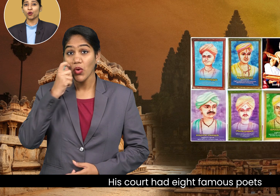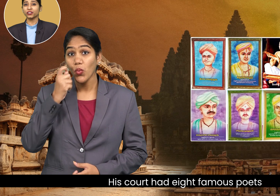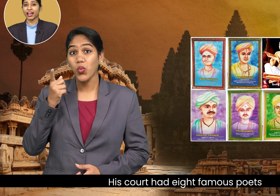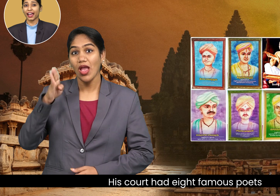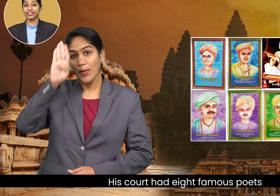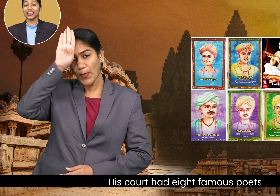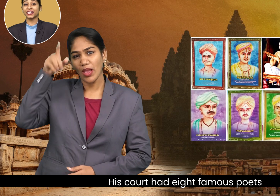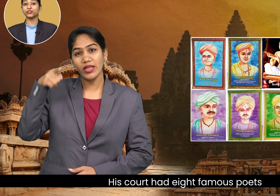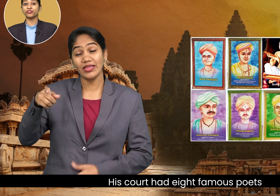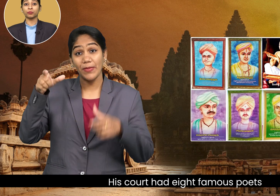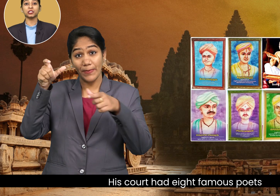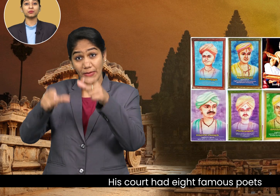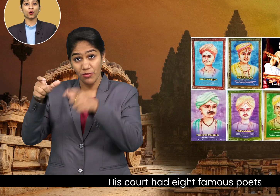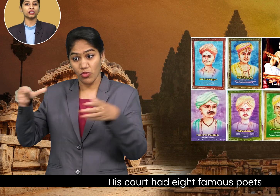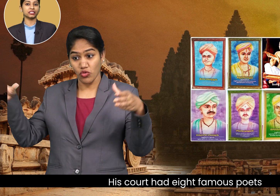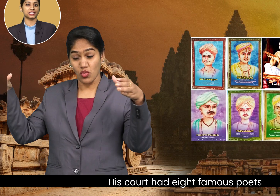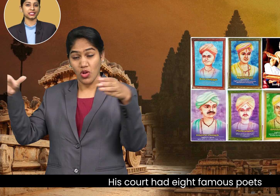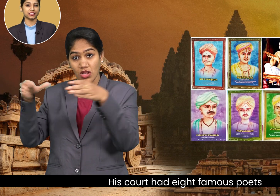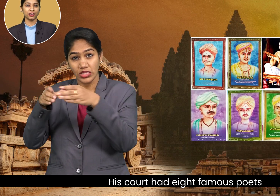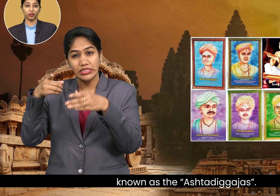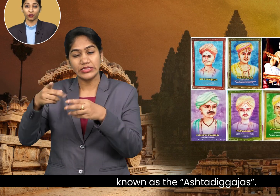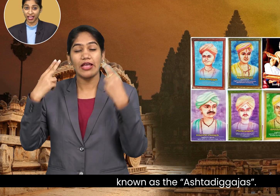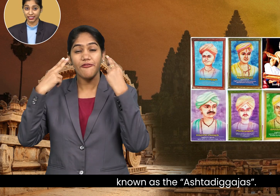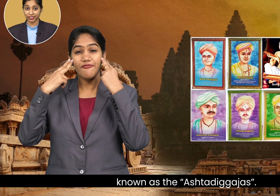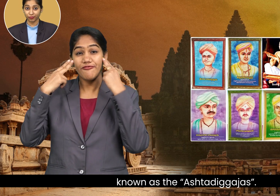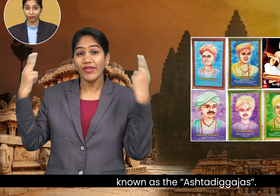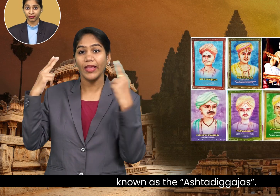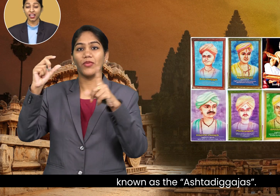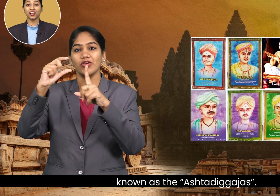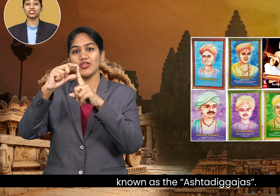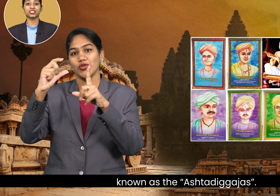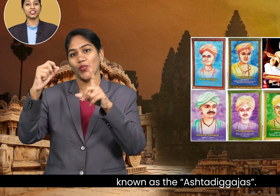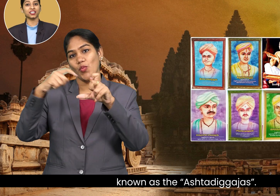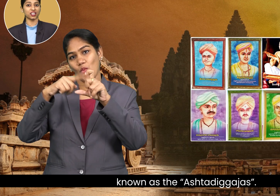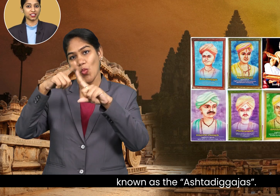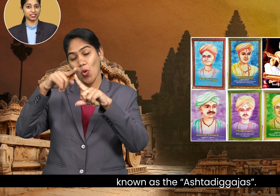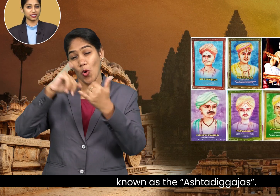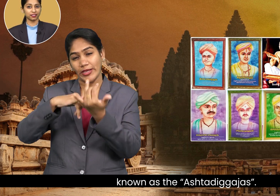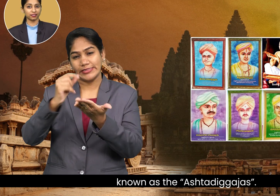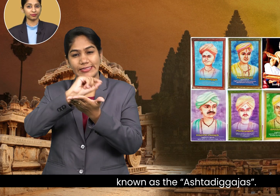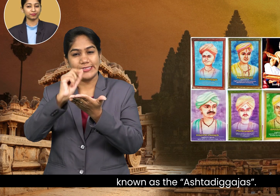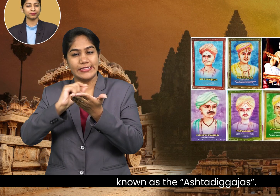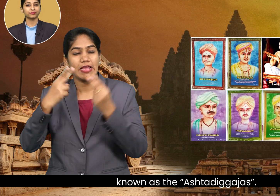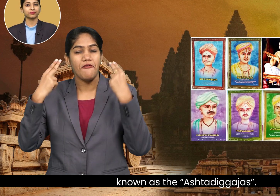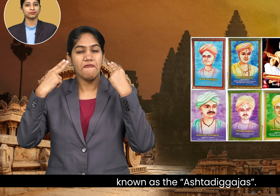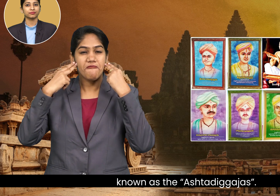His court had 8 famous poets known as the Ashtadiggajs.